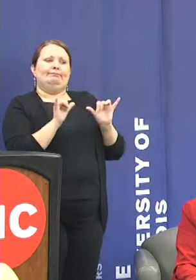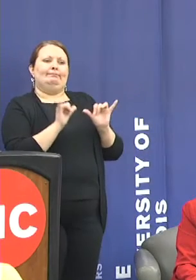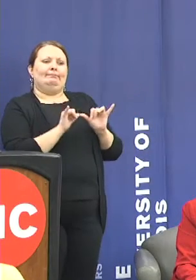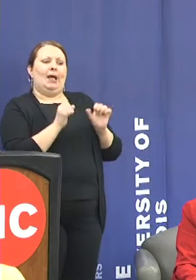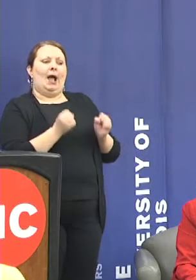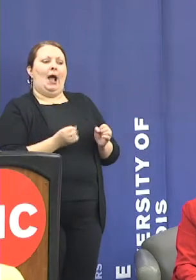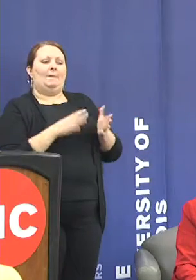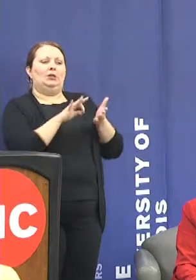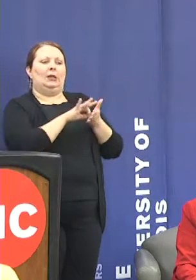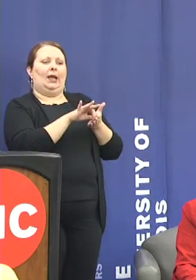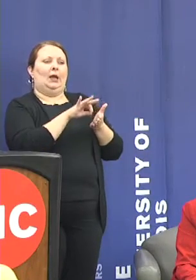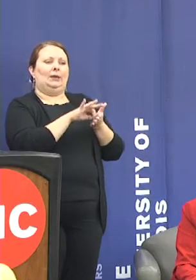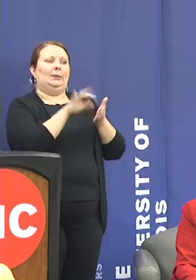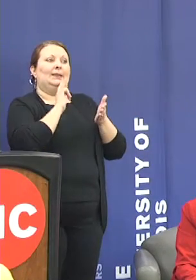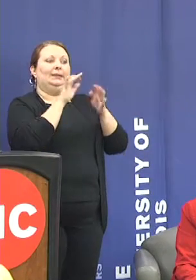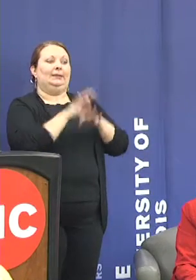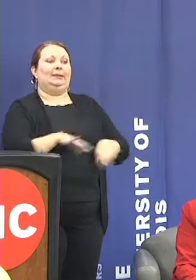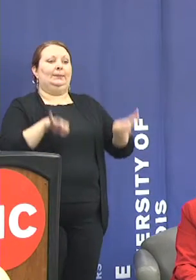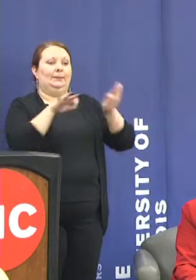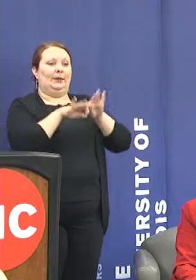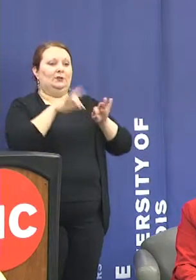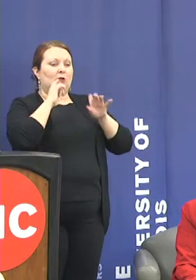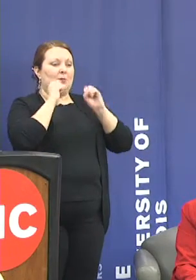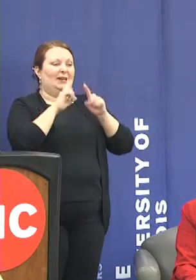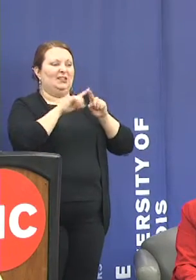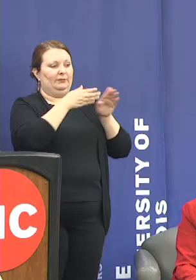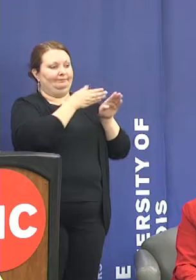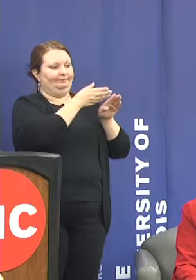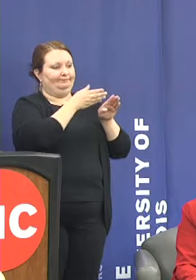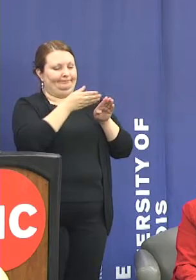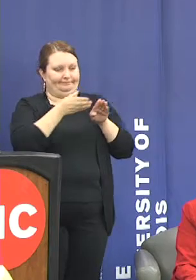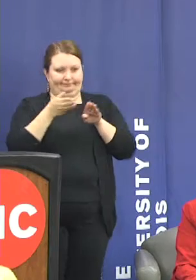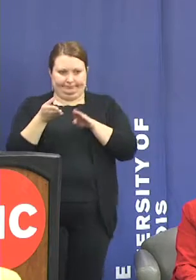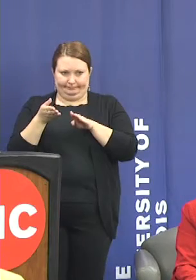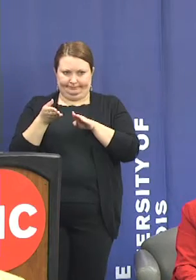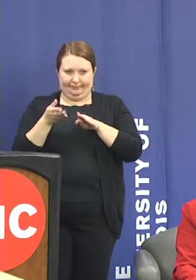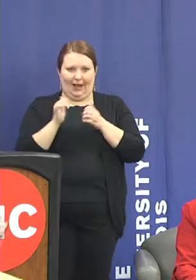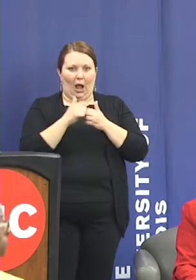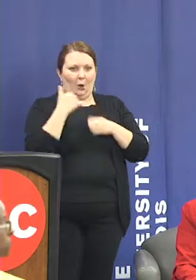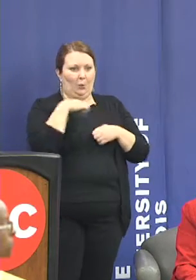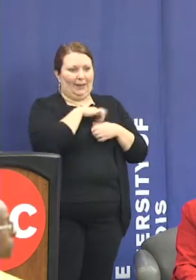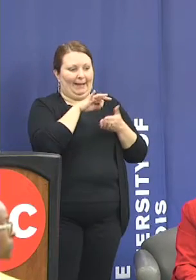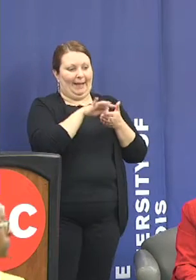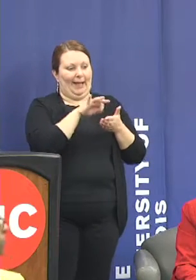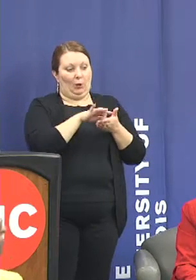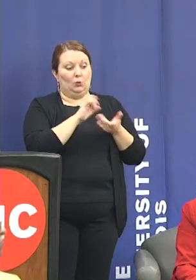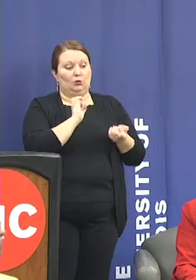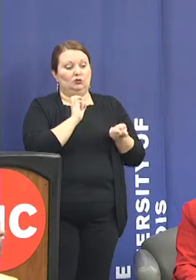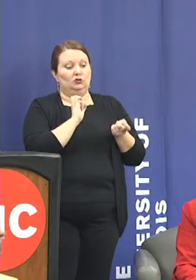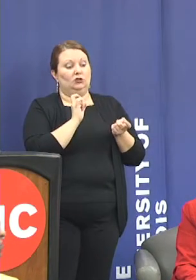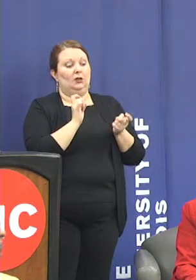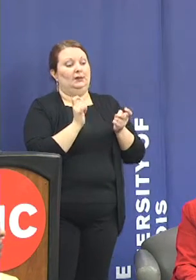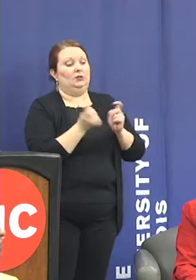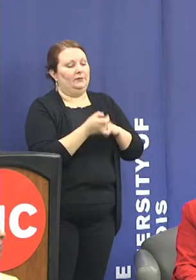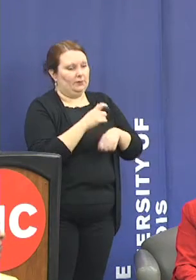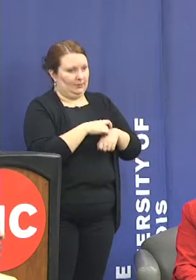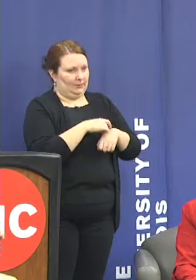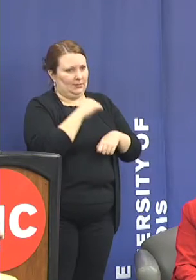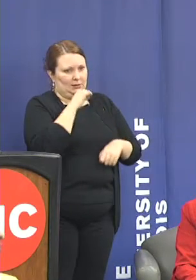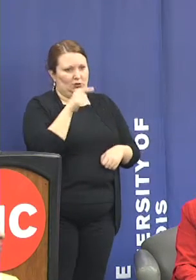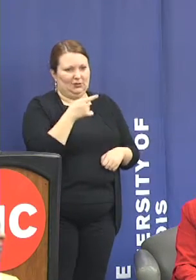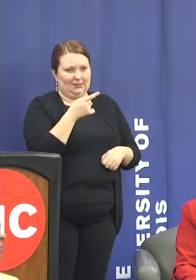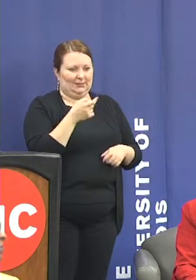much counting matters in so many different contexts and how we count changes over time, not